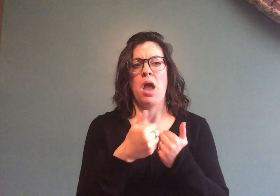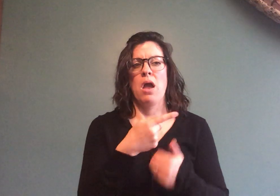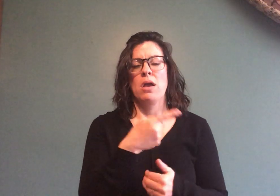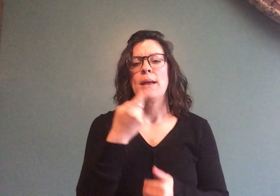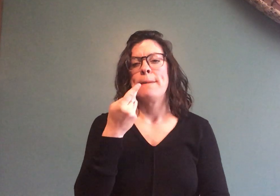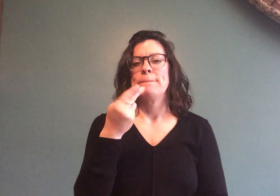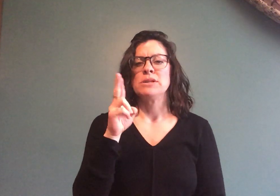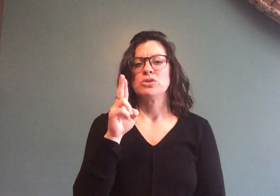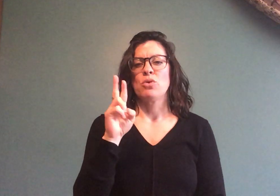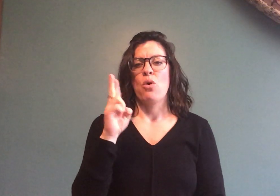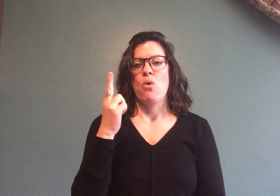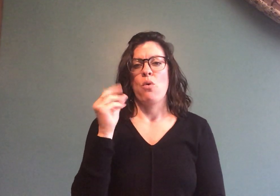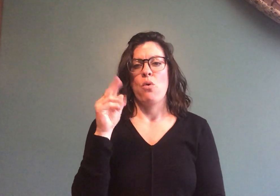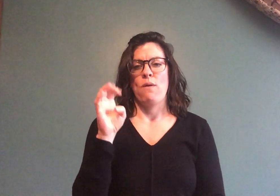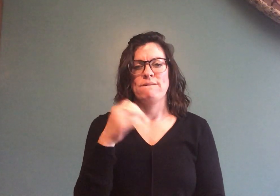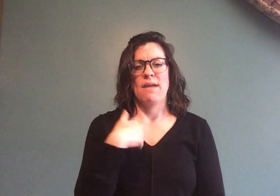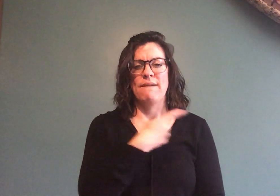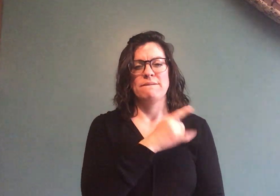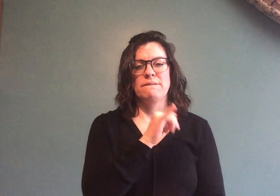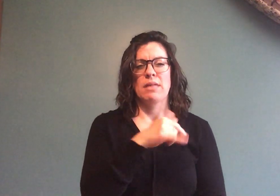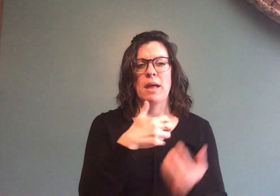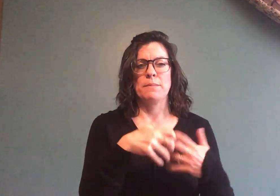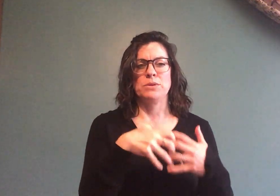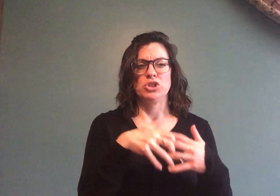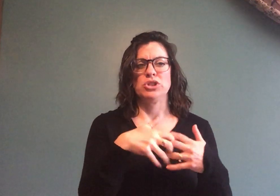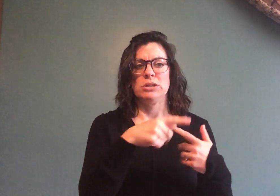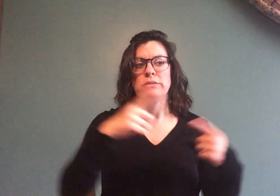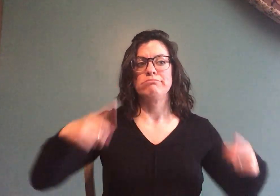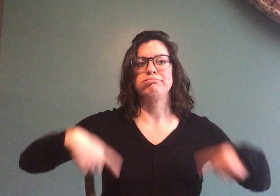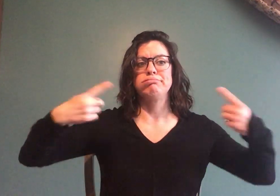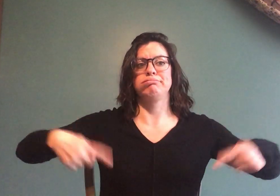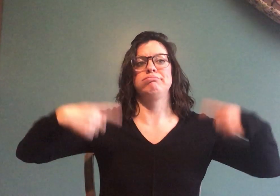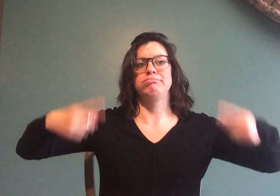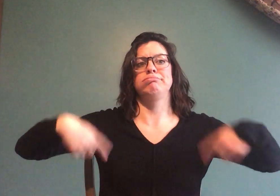piece turns. So where are all the turning parts?